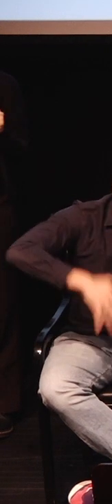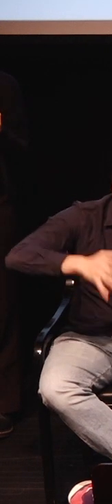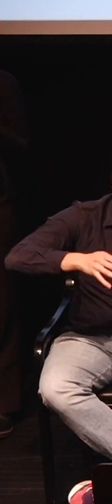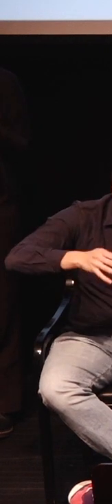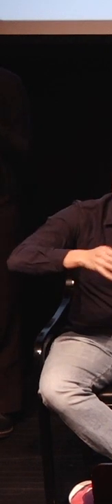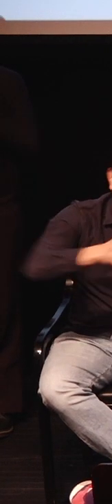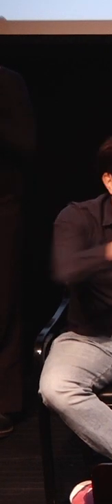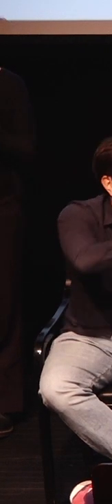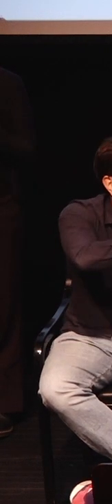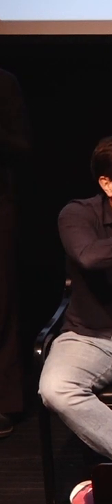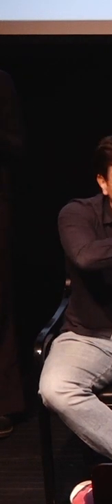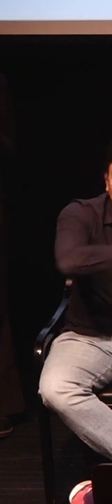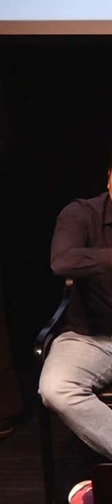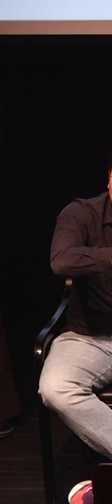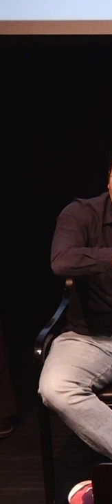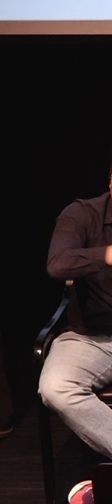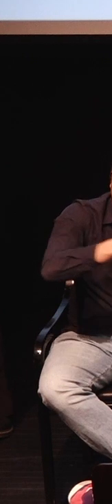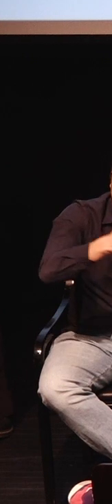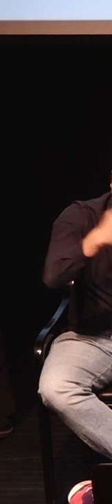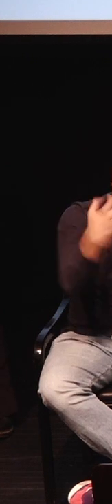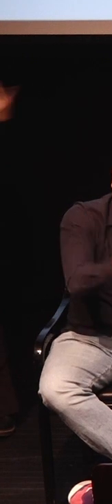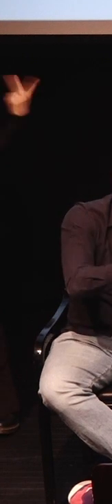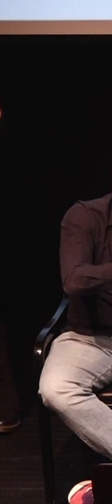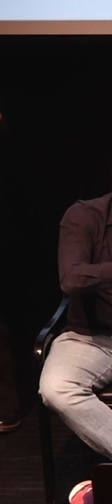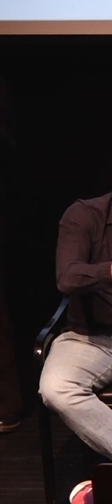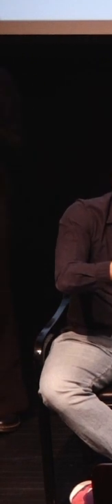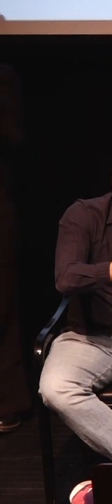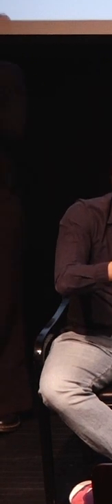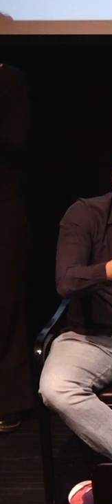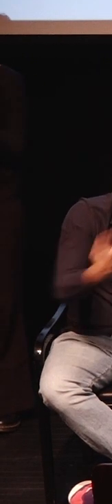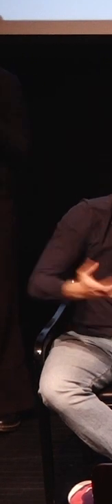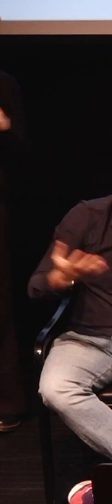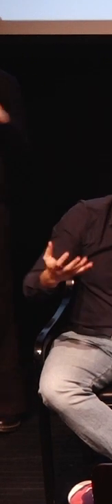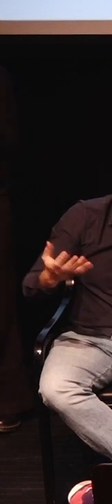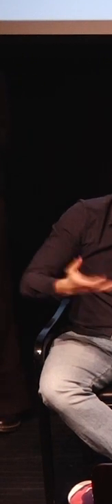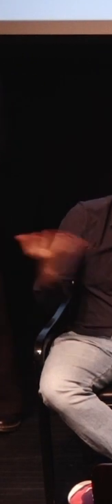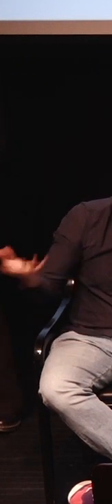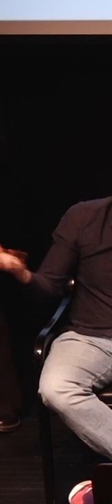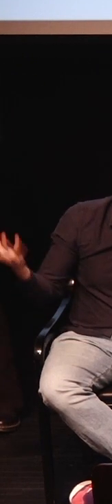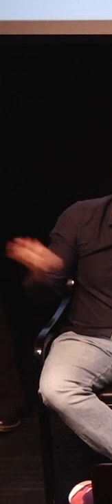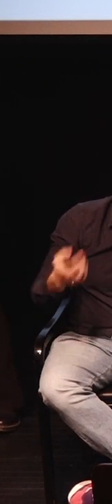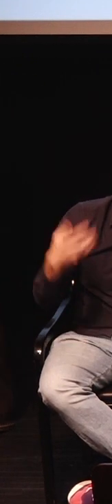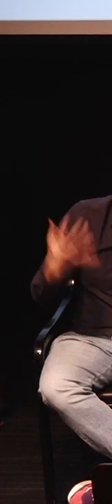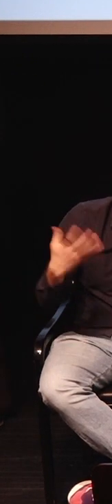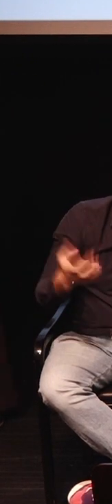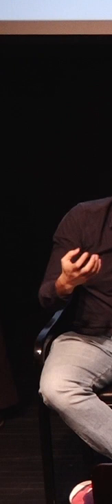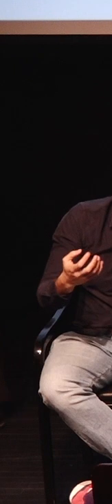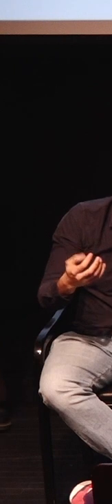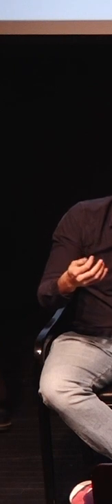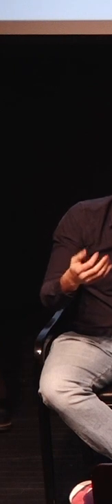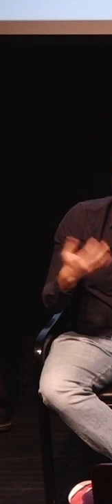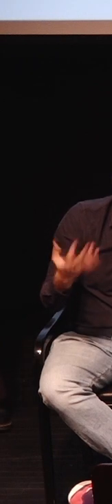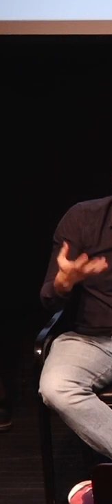were filming and I could see their chemistry and start seeing that I couldn't stop rolling. Like, I really